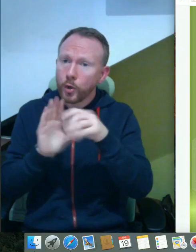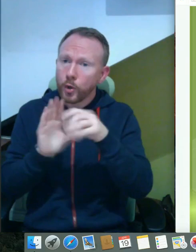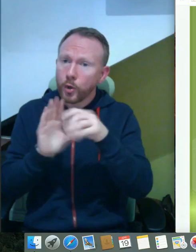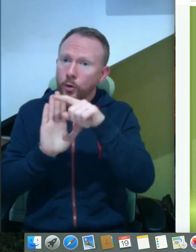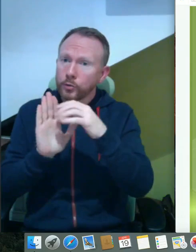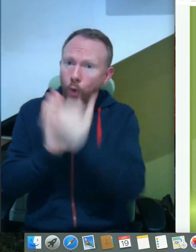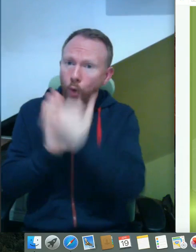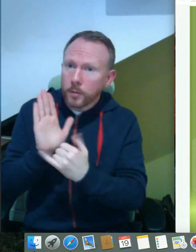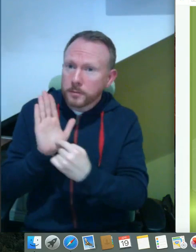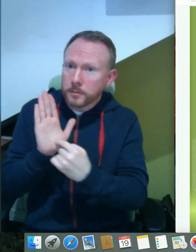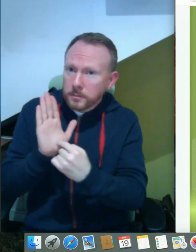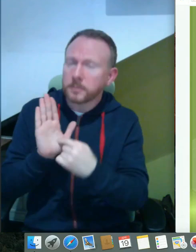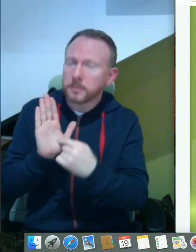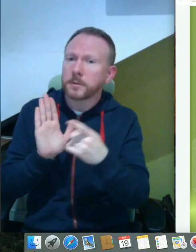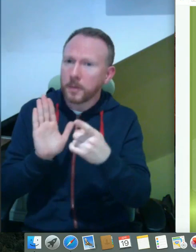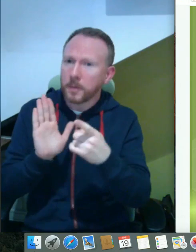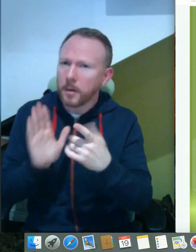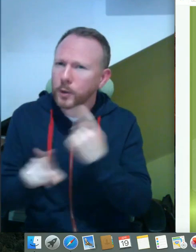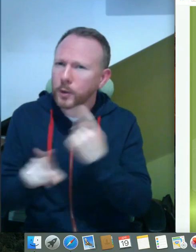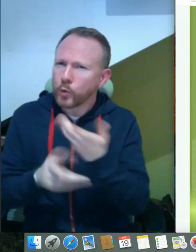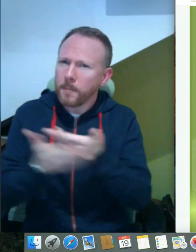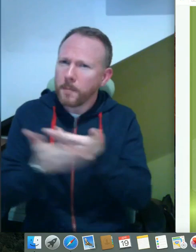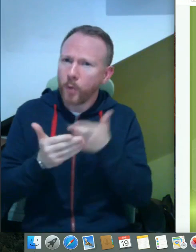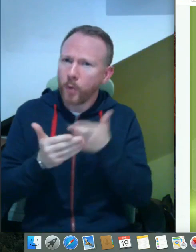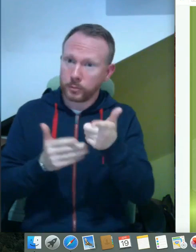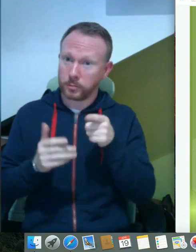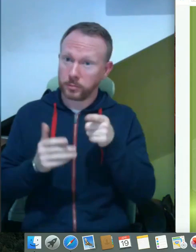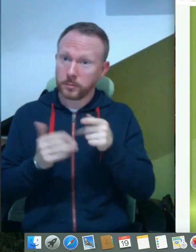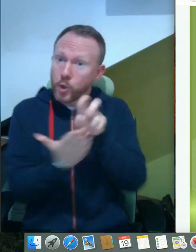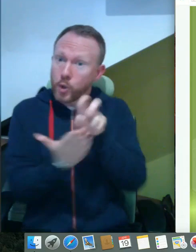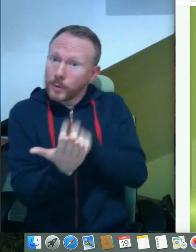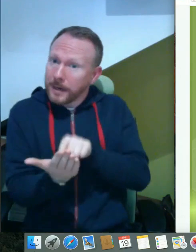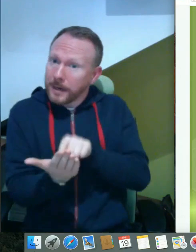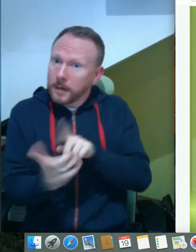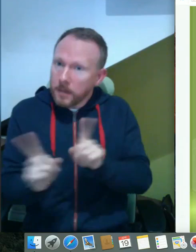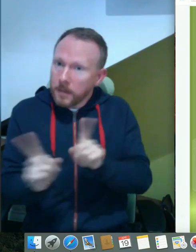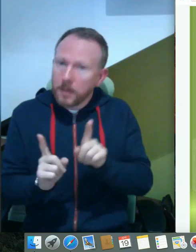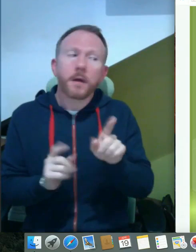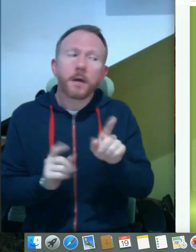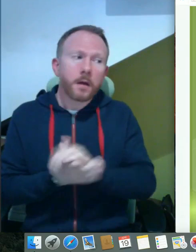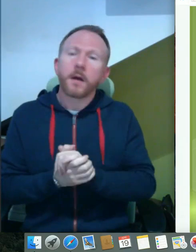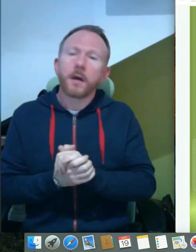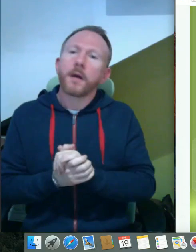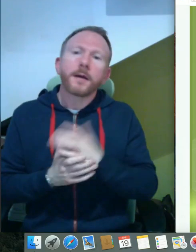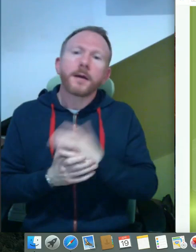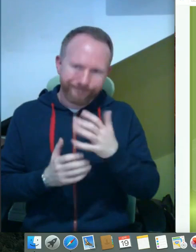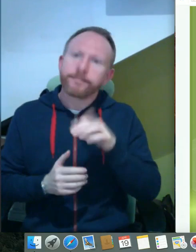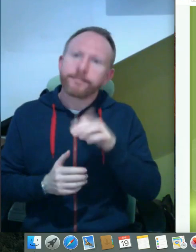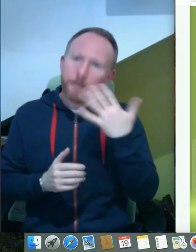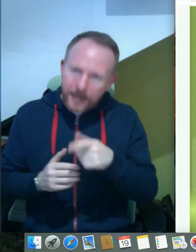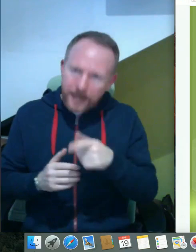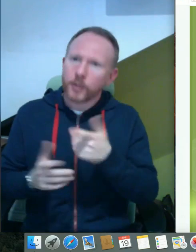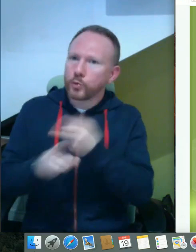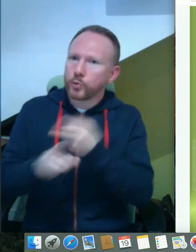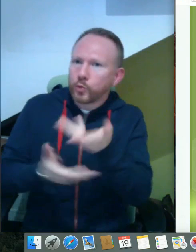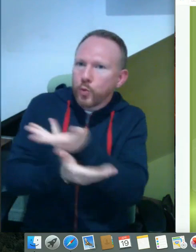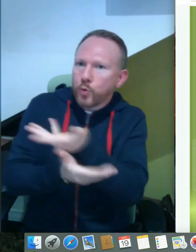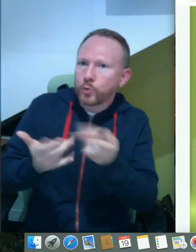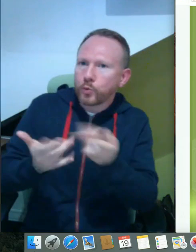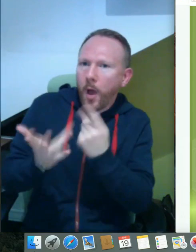used in the British courts? We had a discussion about it, and it was acknowledged that currently we're